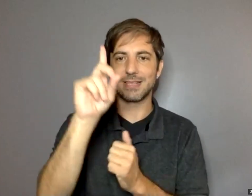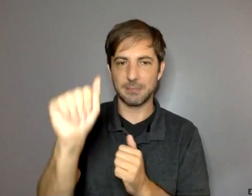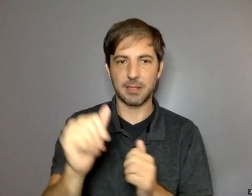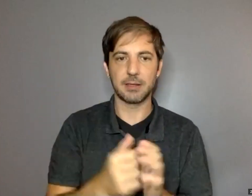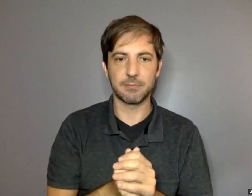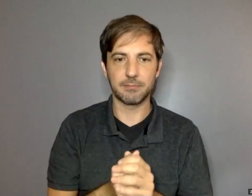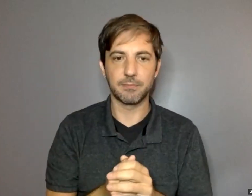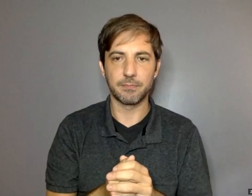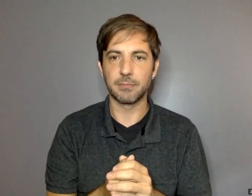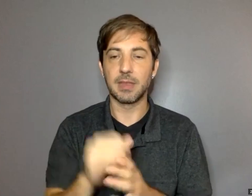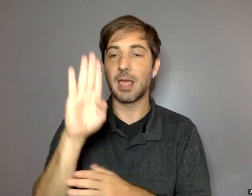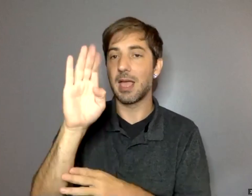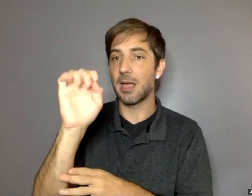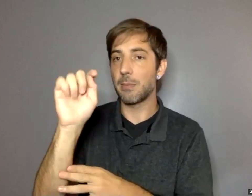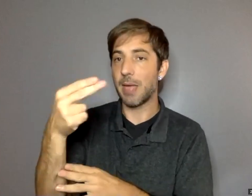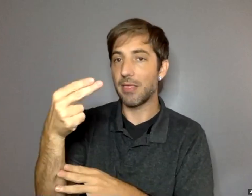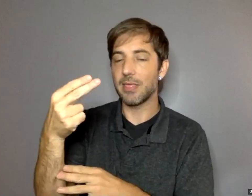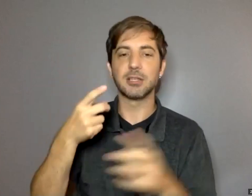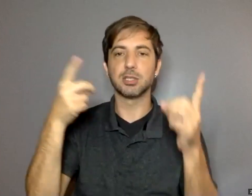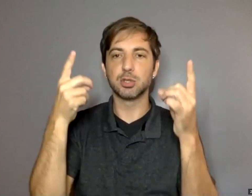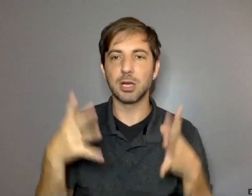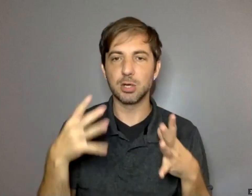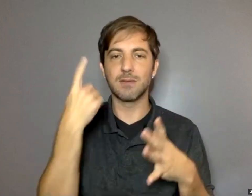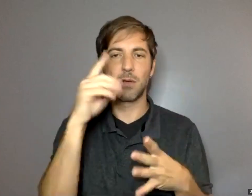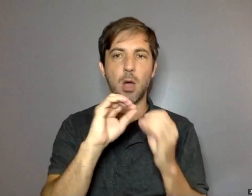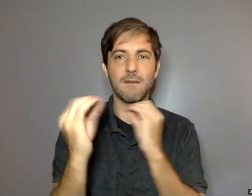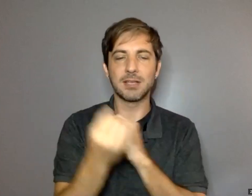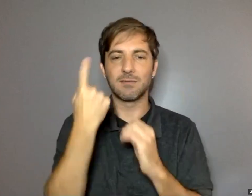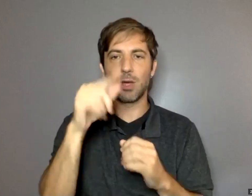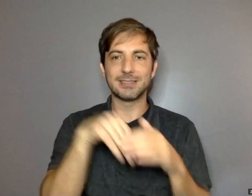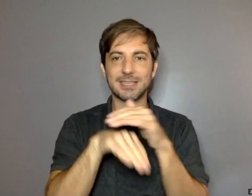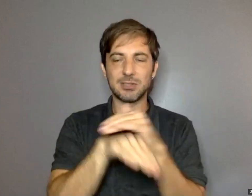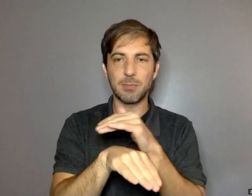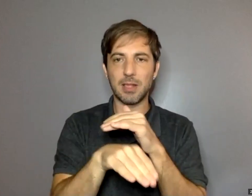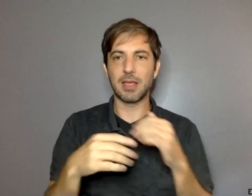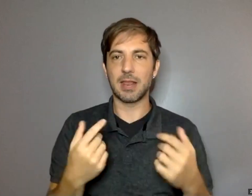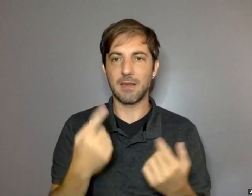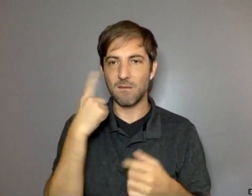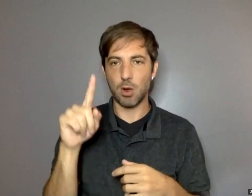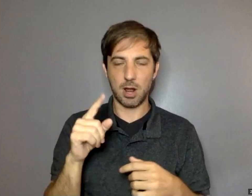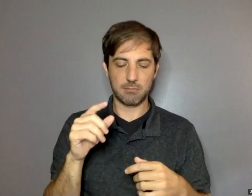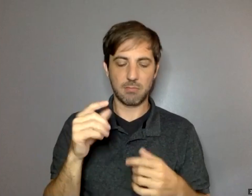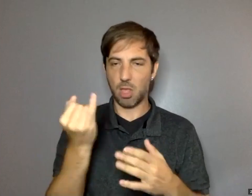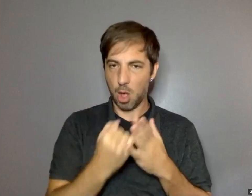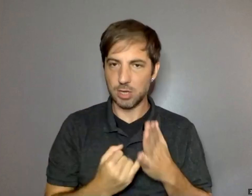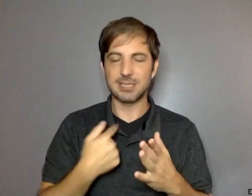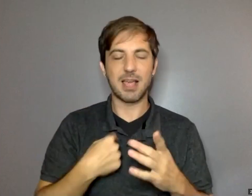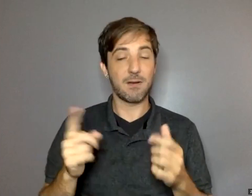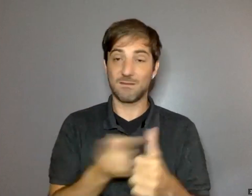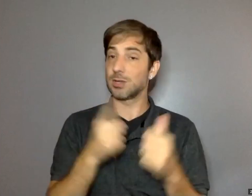Beth is the director of the Office of Accessibility for the National Endowment for the Arts. I first met Beth